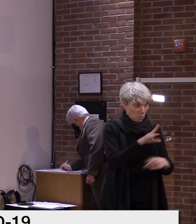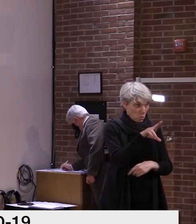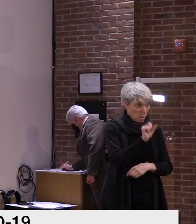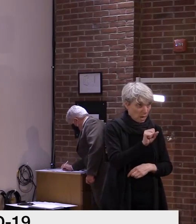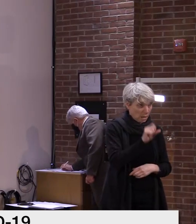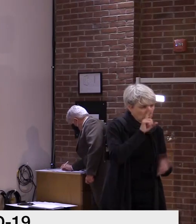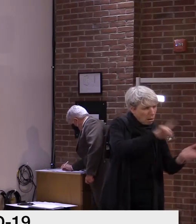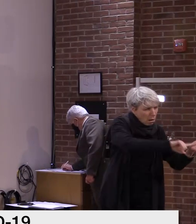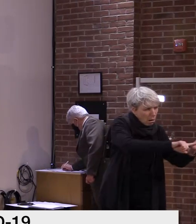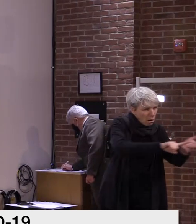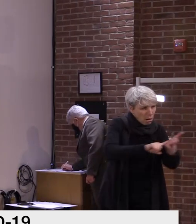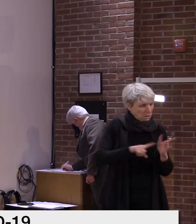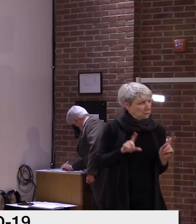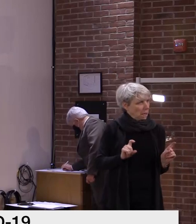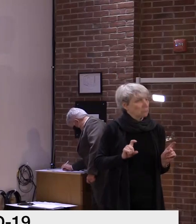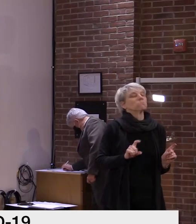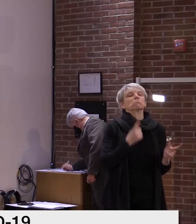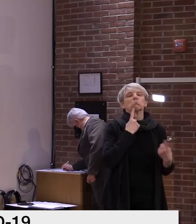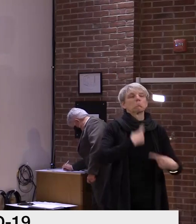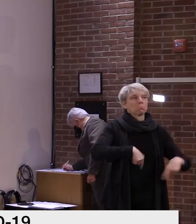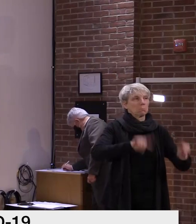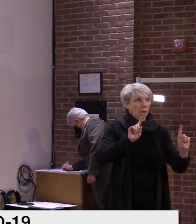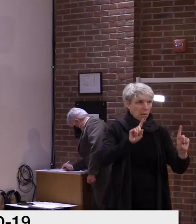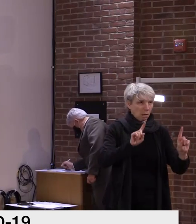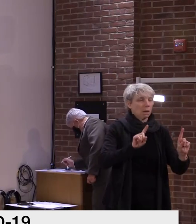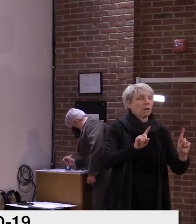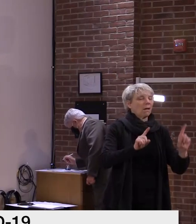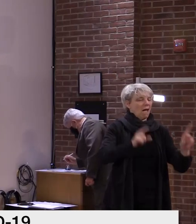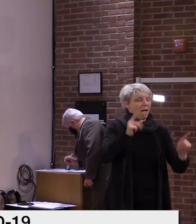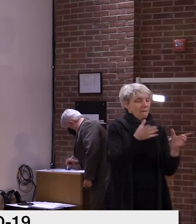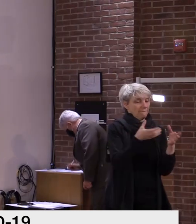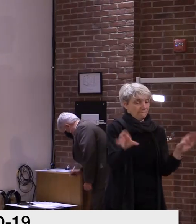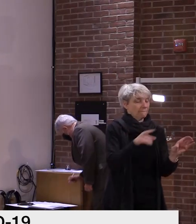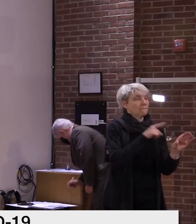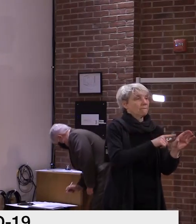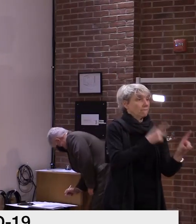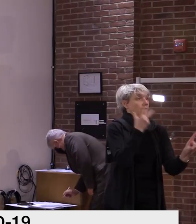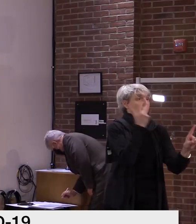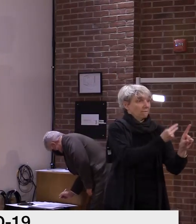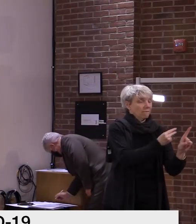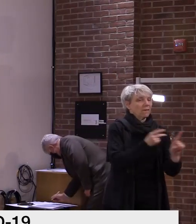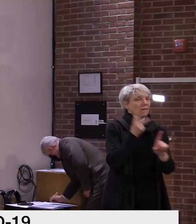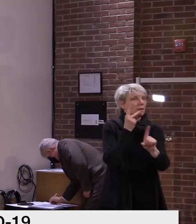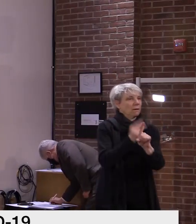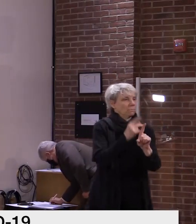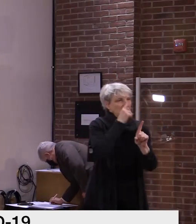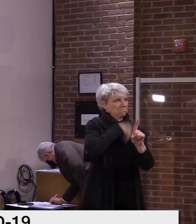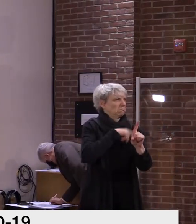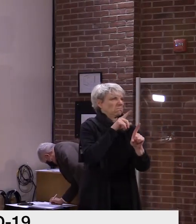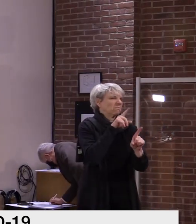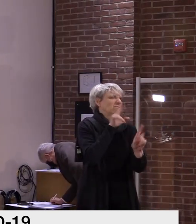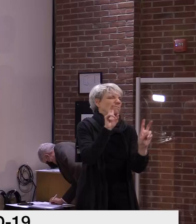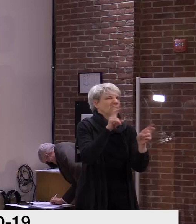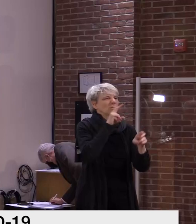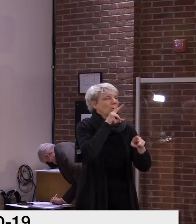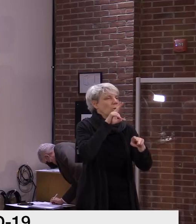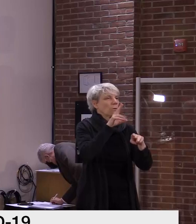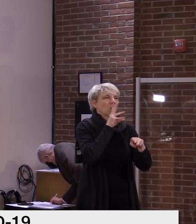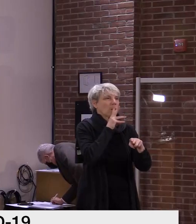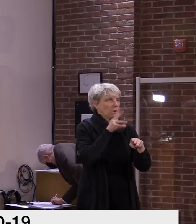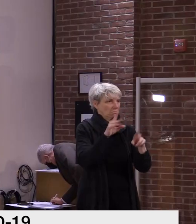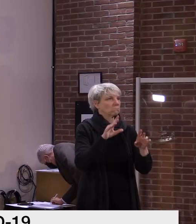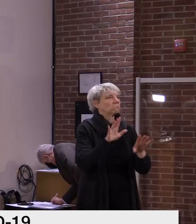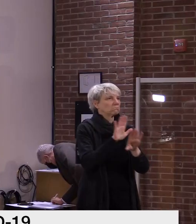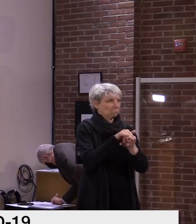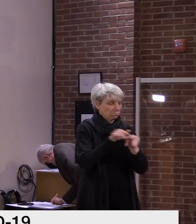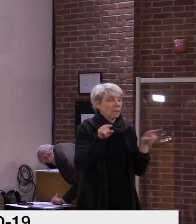half of whom got Pfizer's COVID-19 vaccine. There were 18 cases of COVID-19